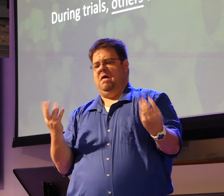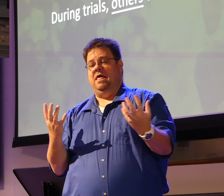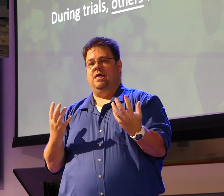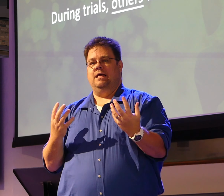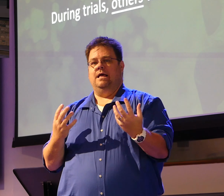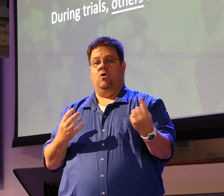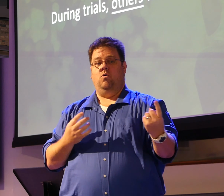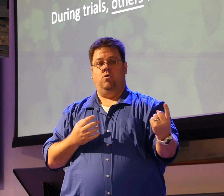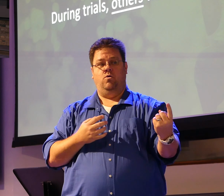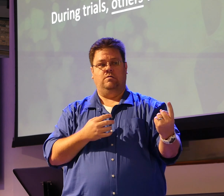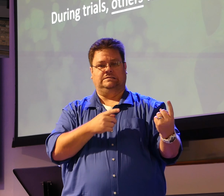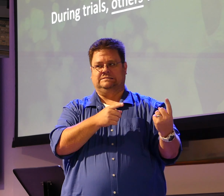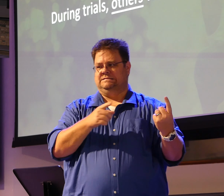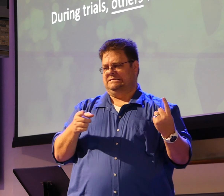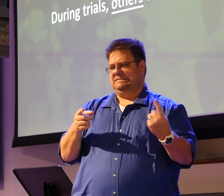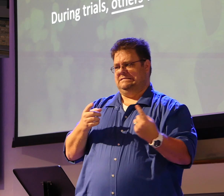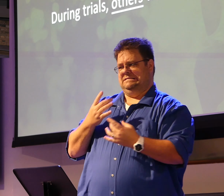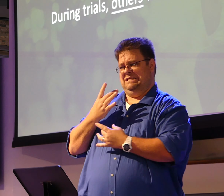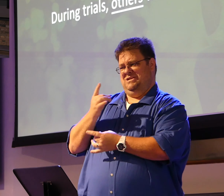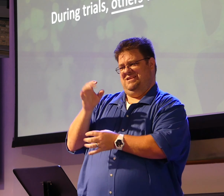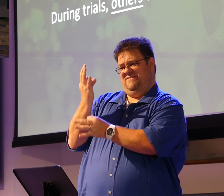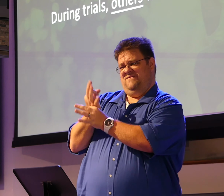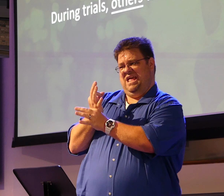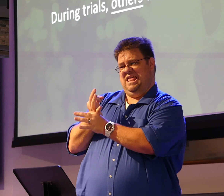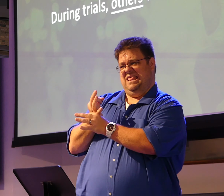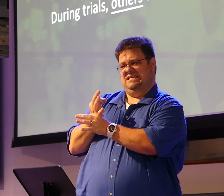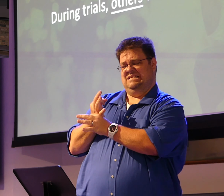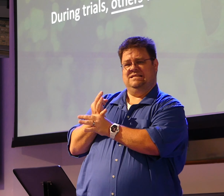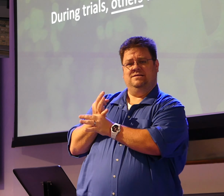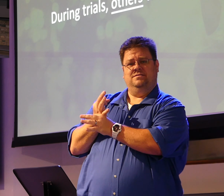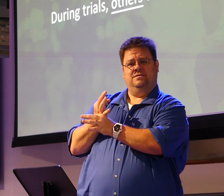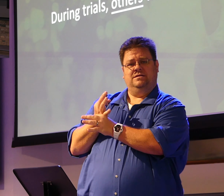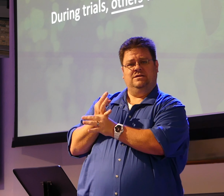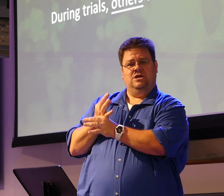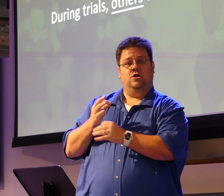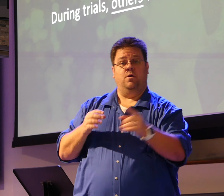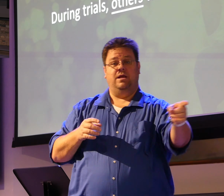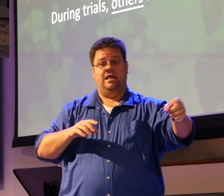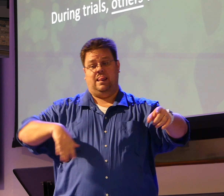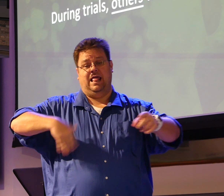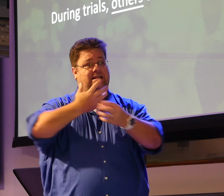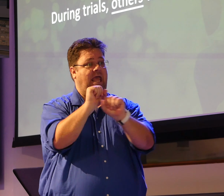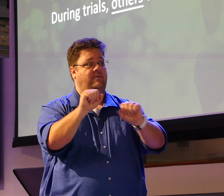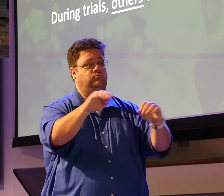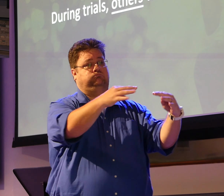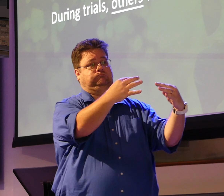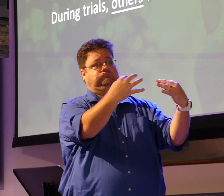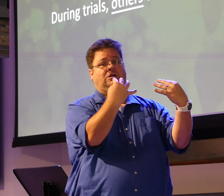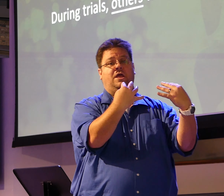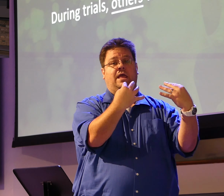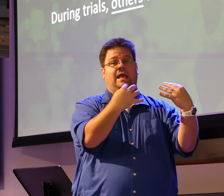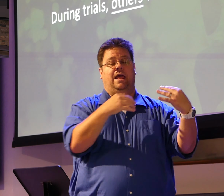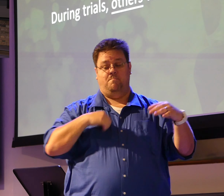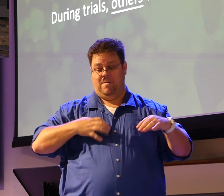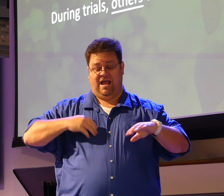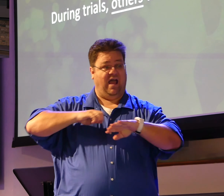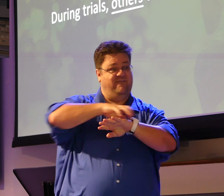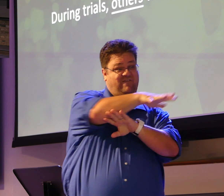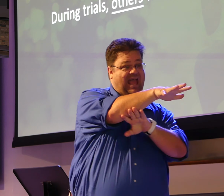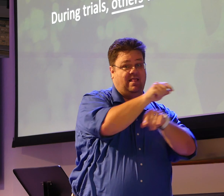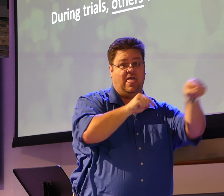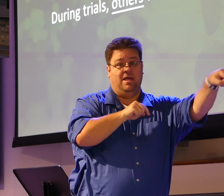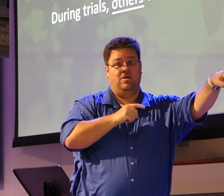and trials it's going to determine whether or not they're interested in our faith not only are unbelievers watching us and